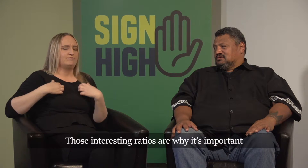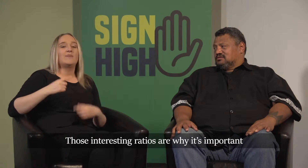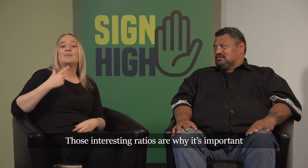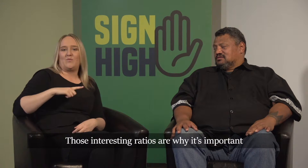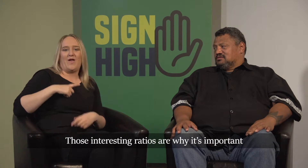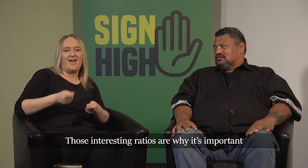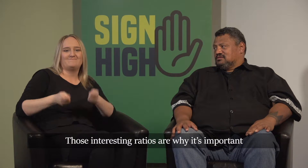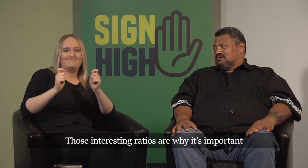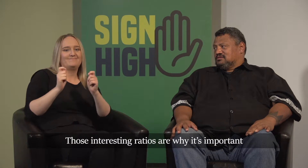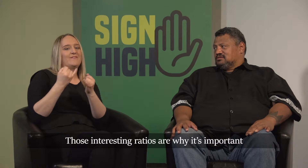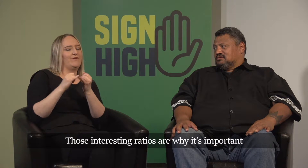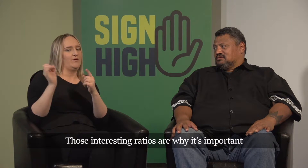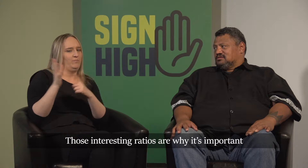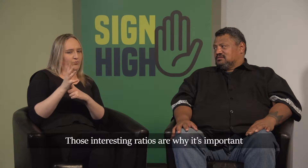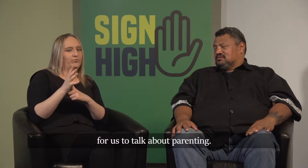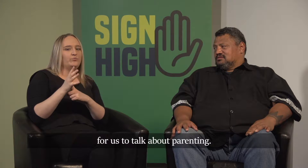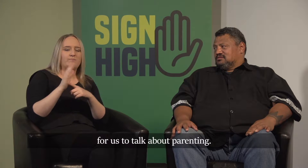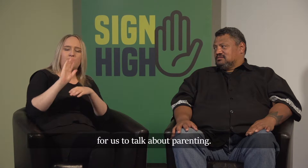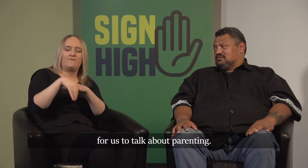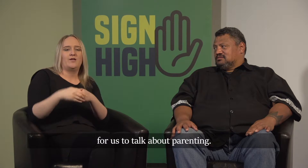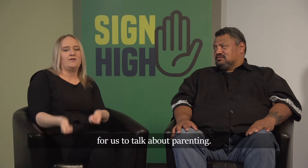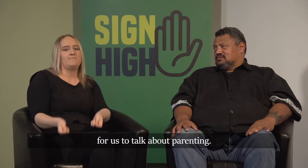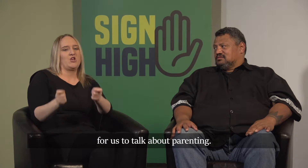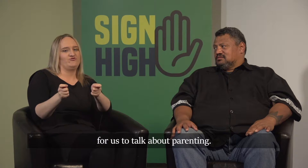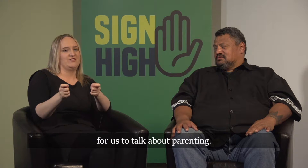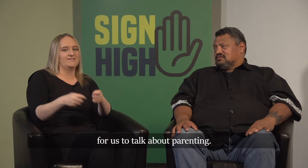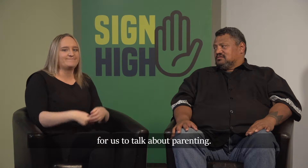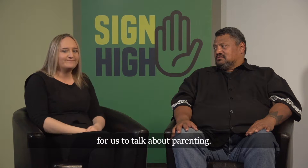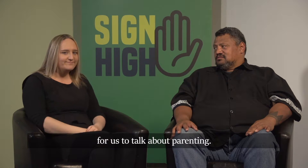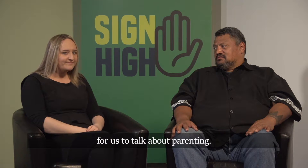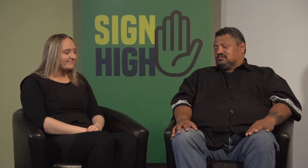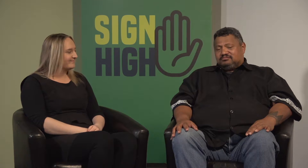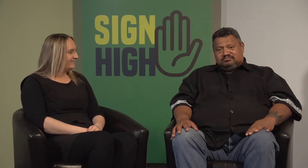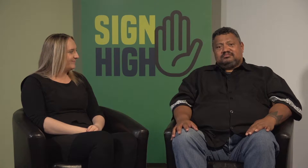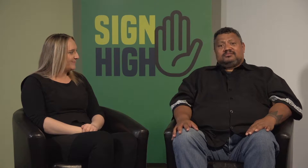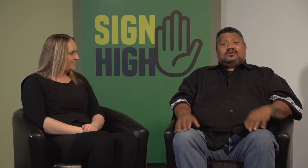Those interesting ratios are why it's important for us to talk about parenting.